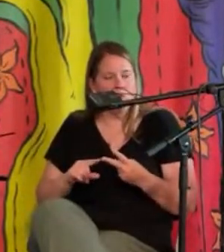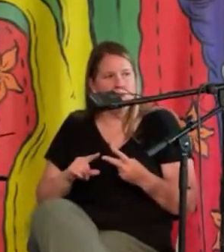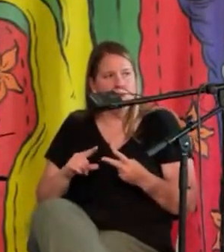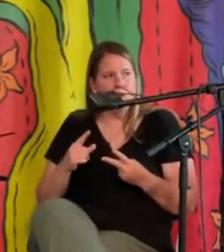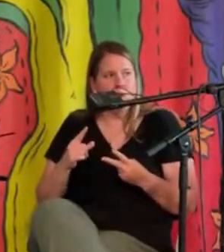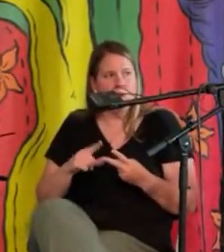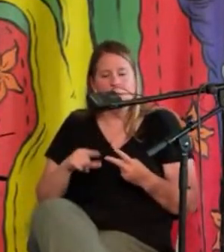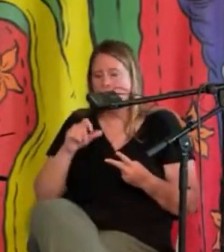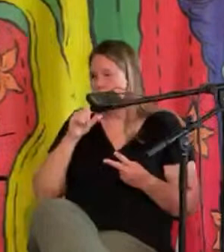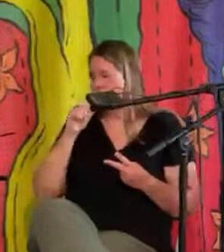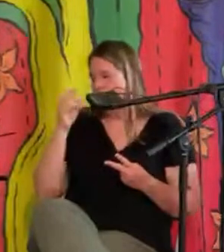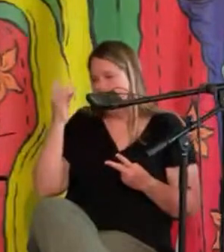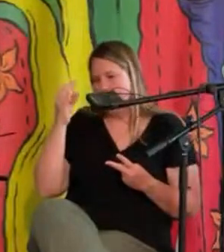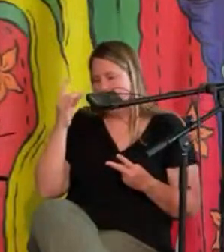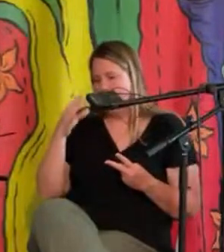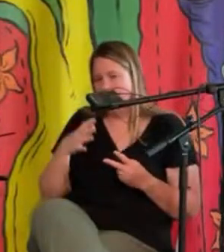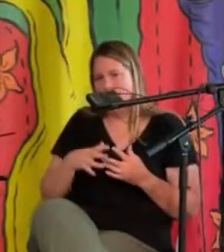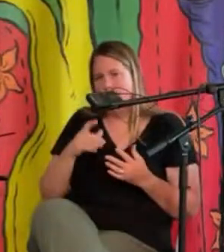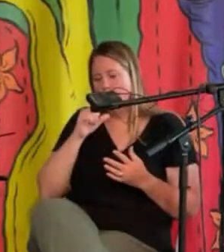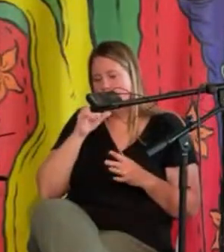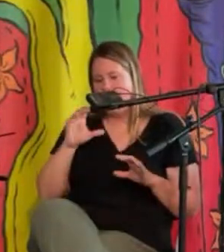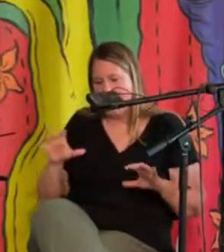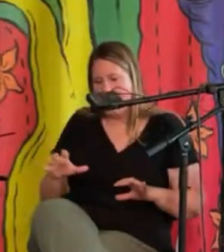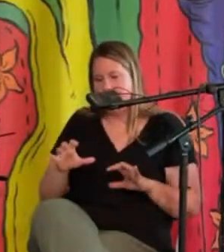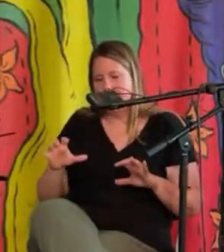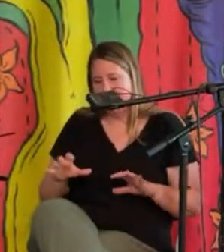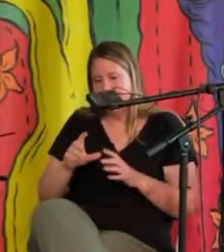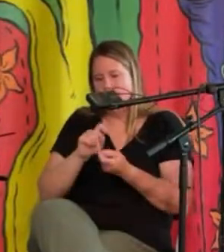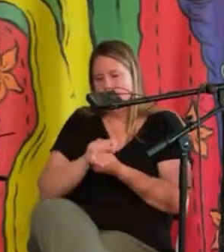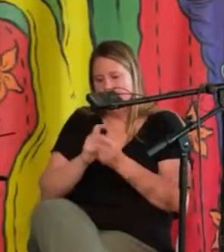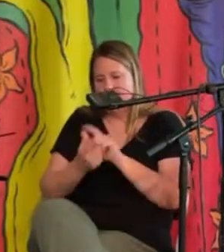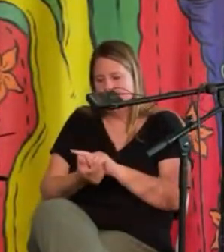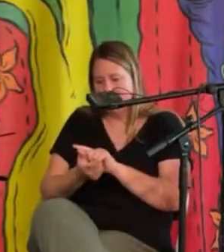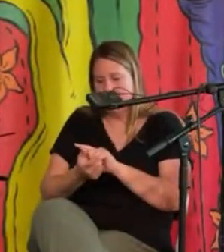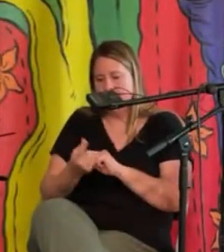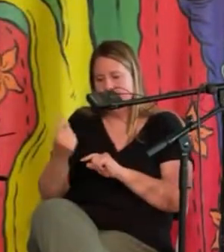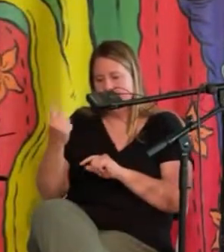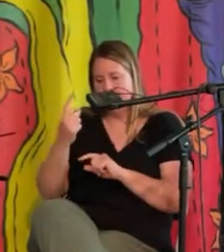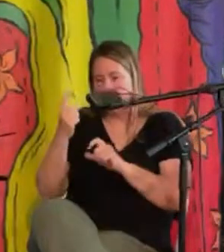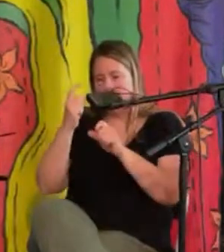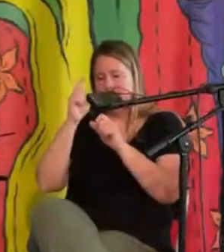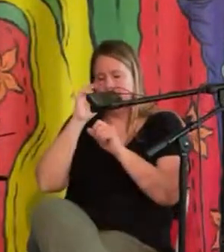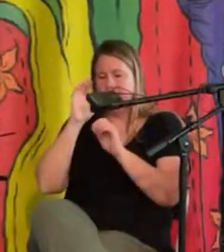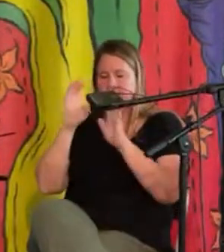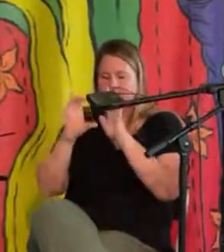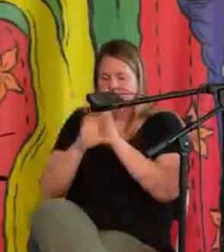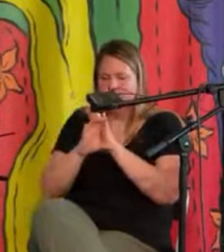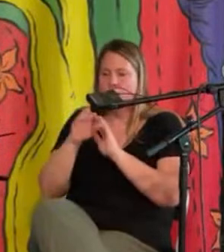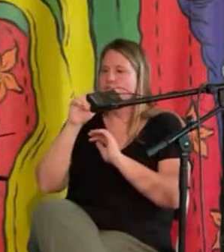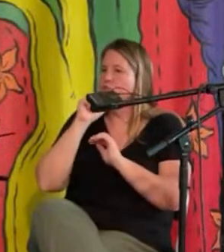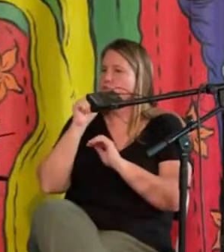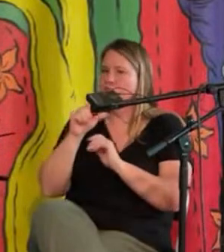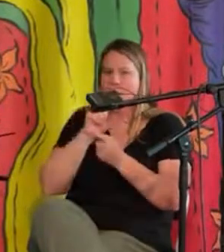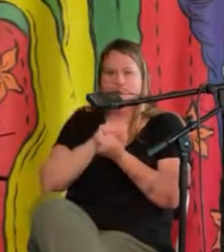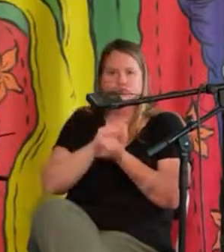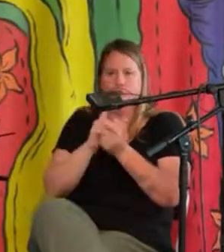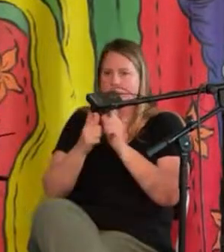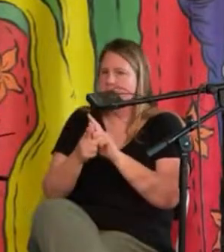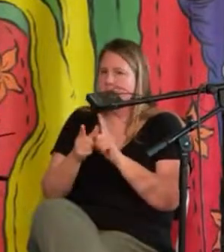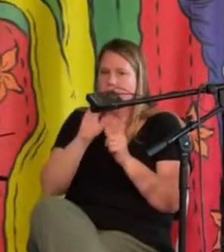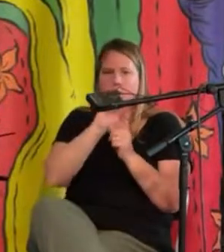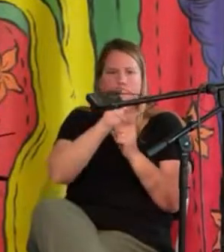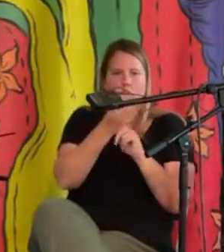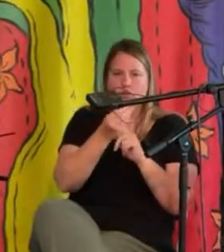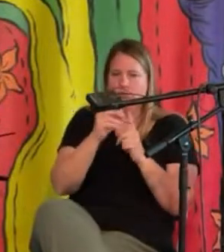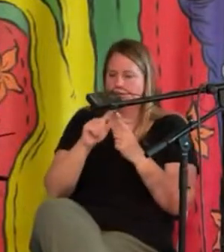much about when we're not actively translating is the fact that some images actually don't translate well from culture to culture.